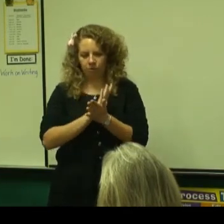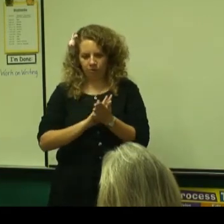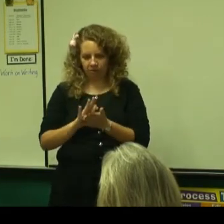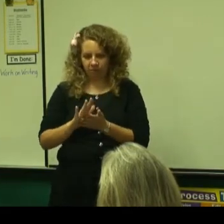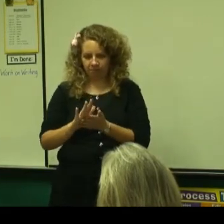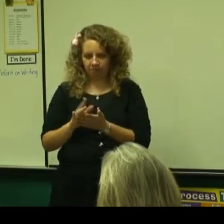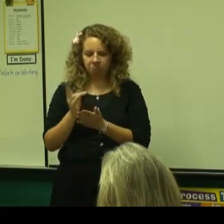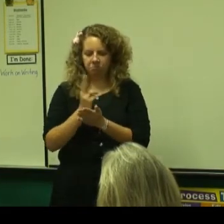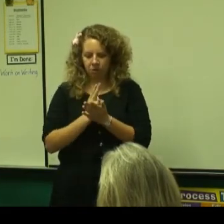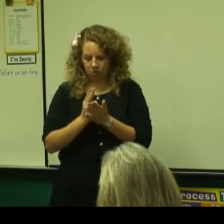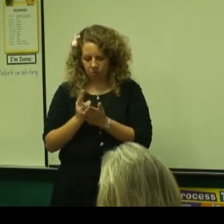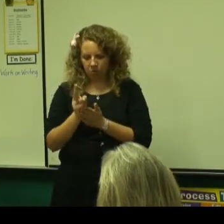Fully.